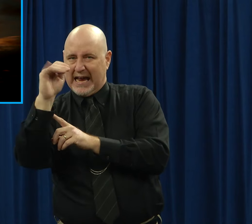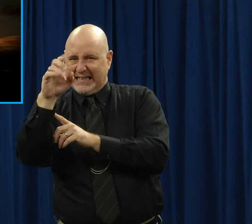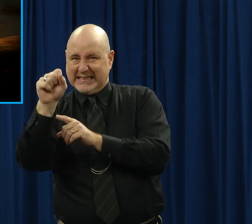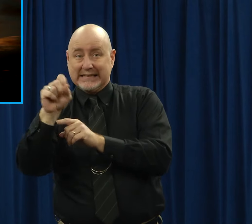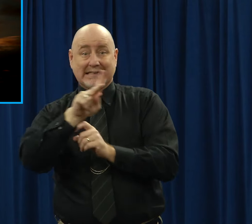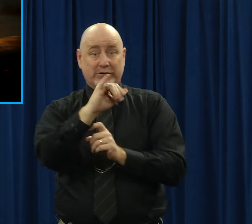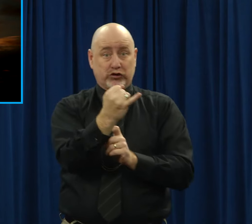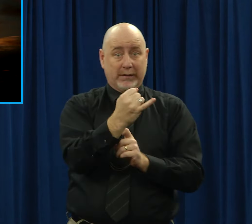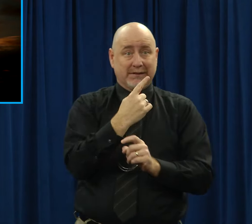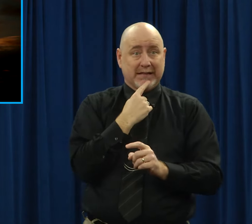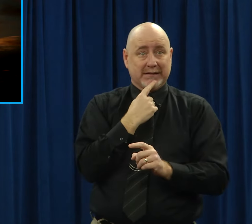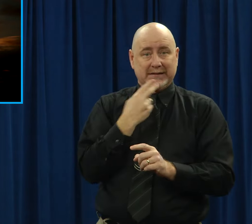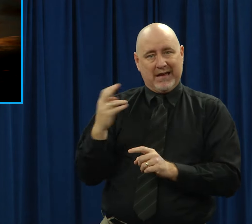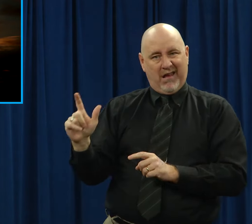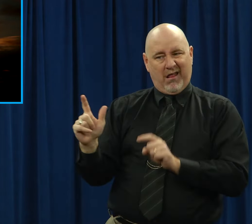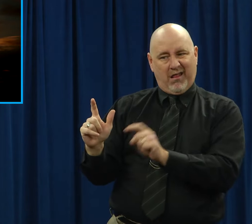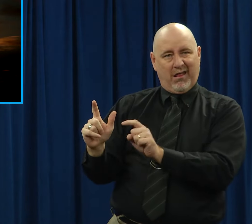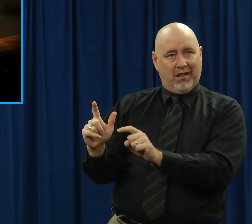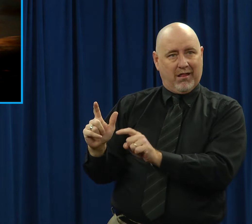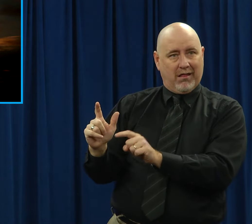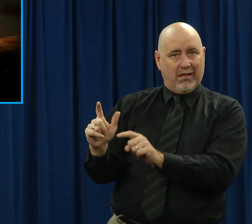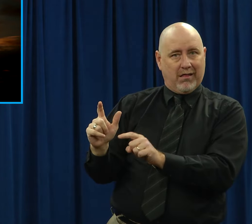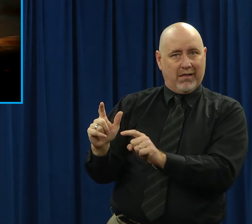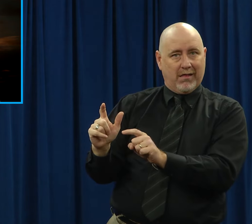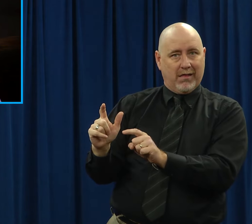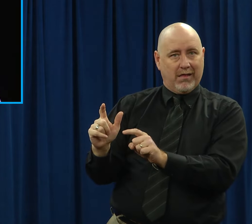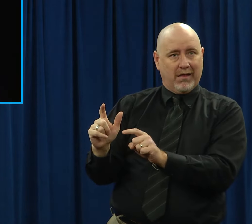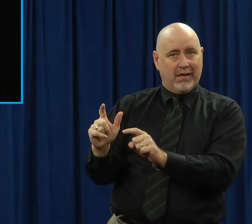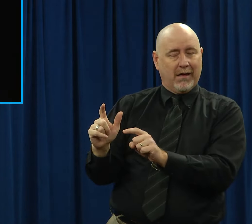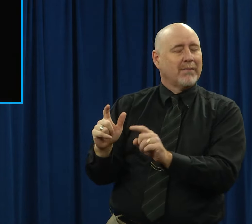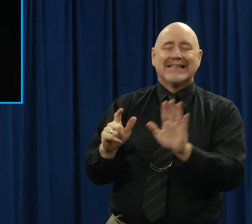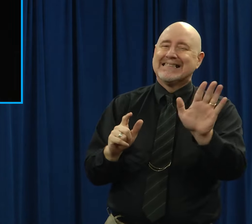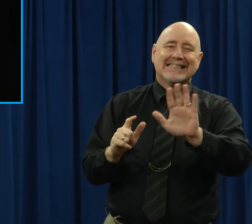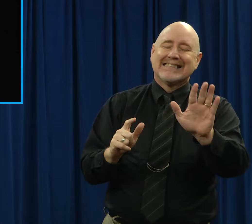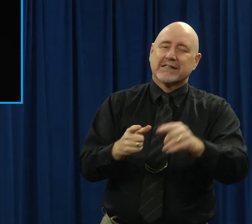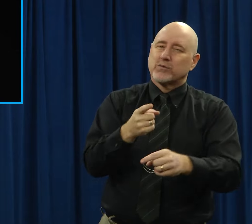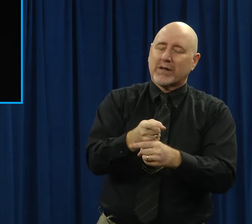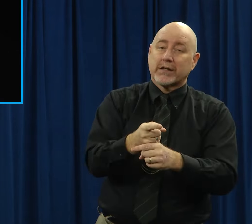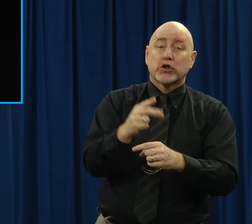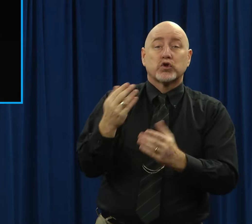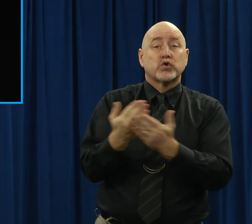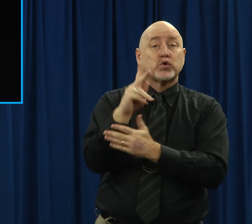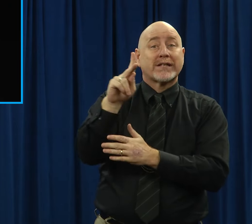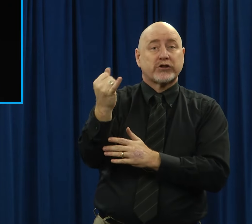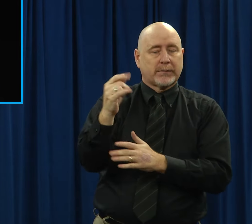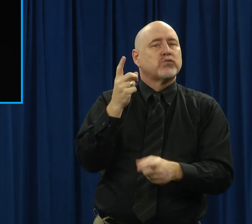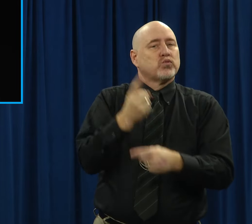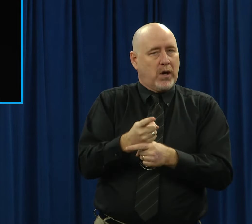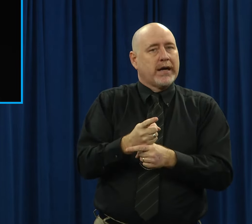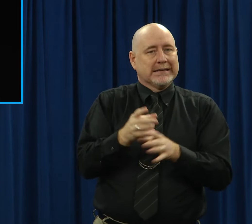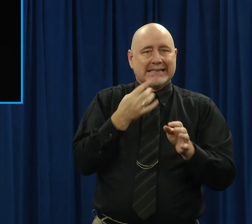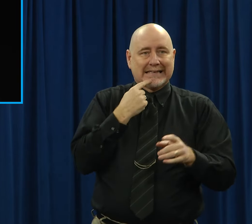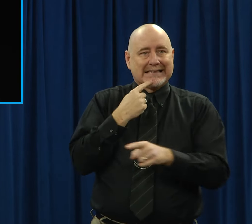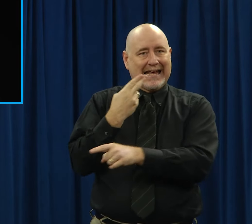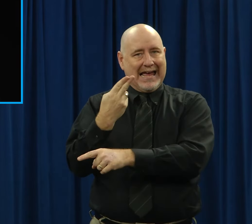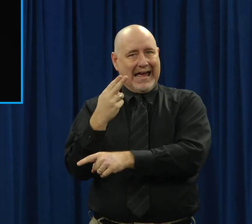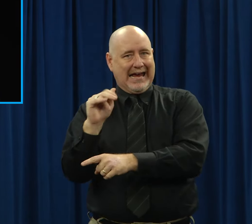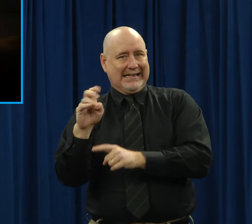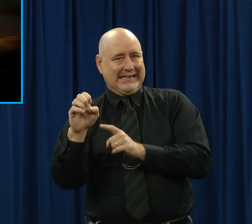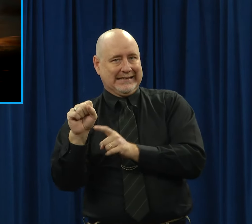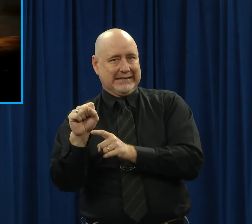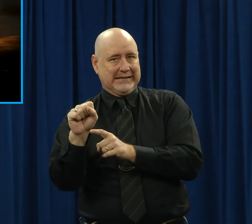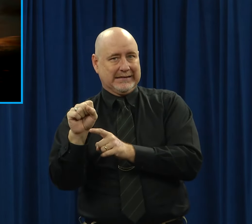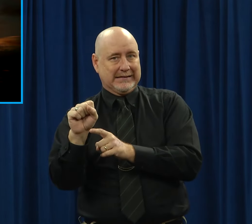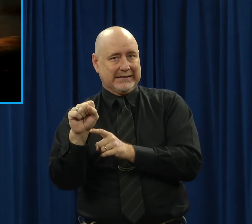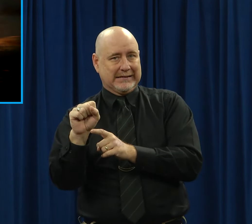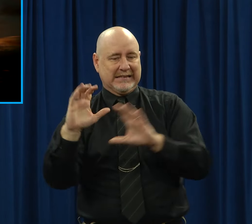torments in Hades." Now the King James uses the word hell. It says that he was in hell, but that's not right. The New King James correctly says that